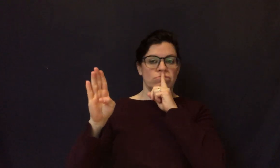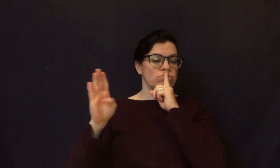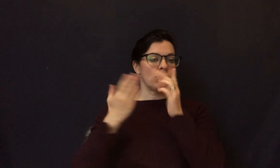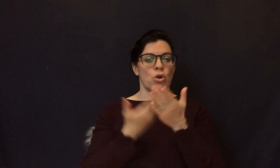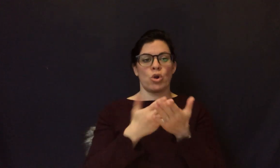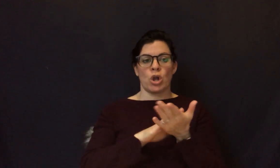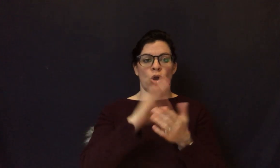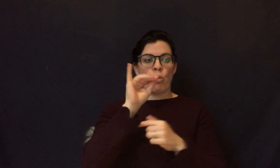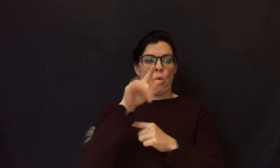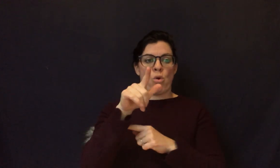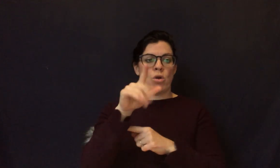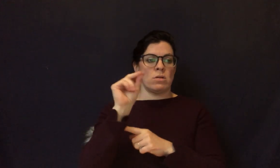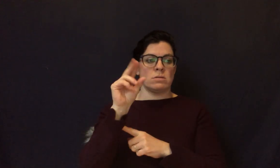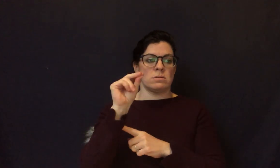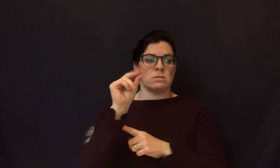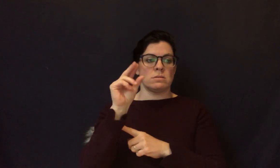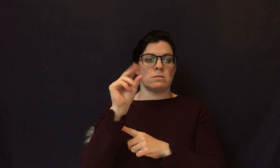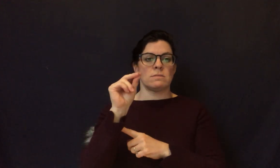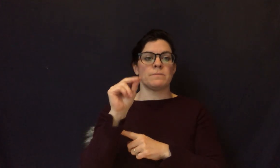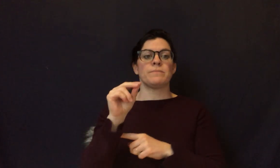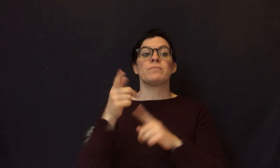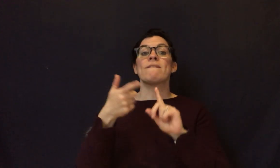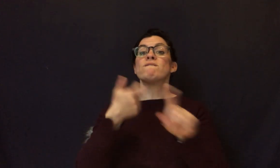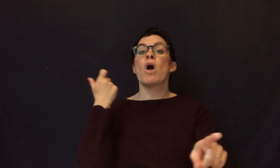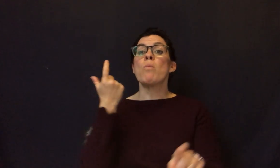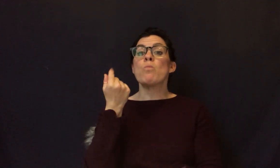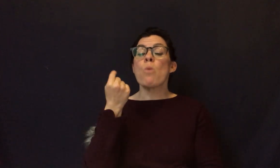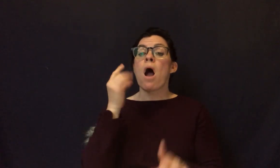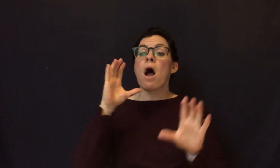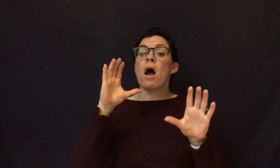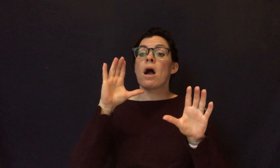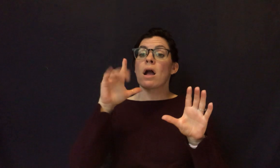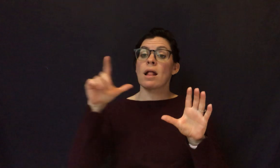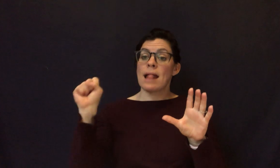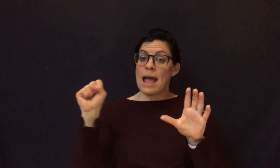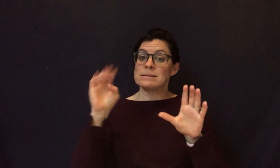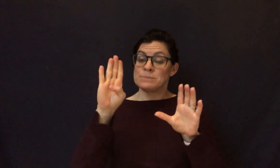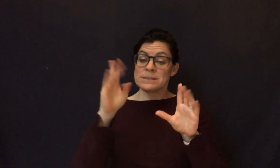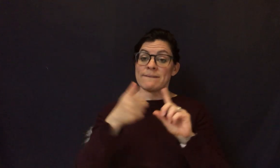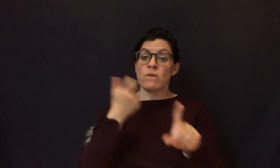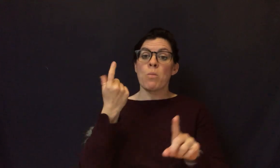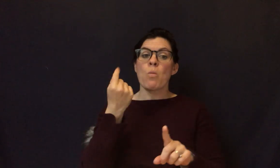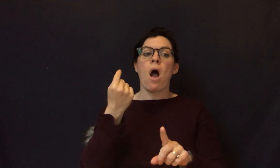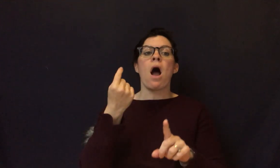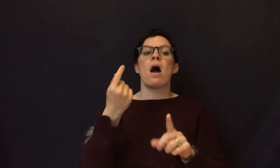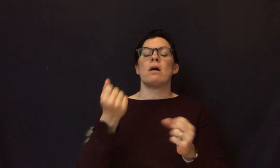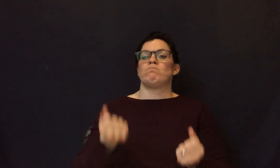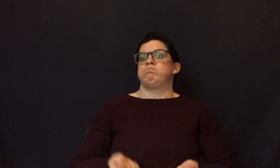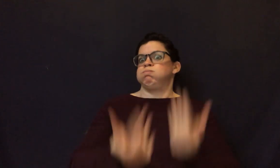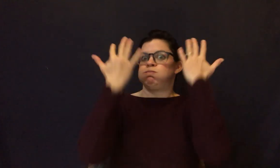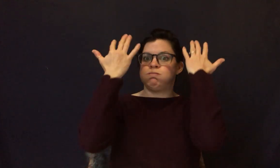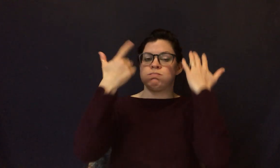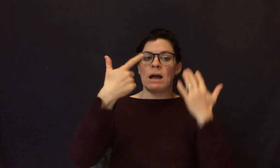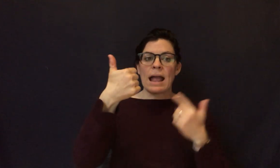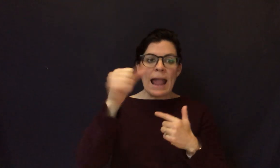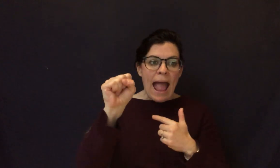in flammable liquids such as gasoline, petroleum greases, chars,